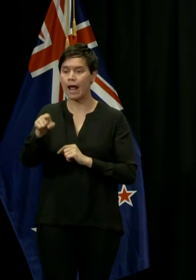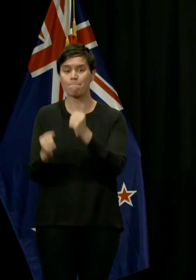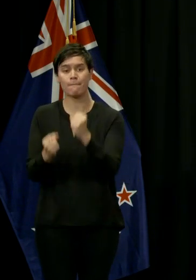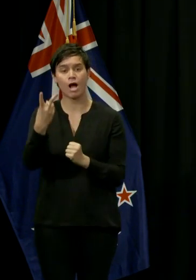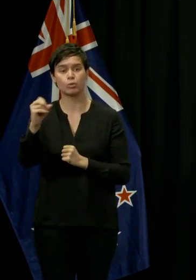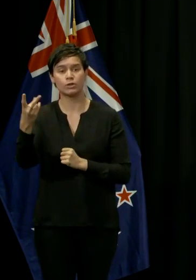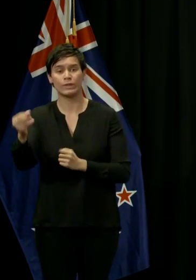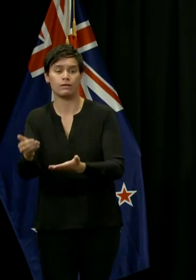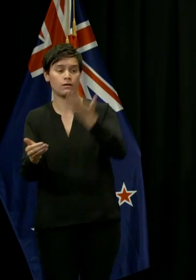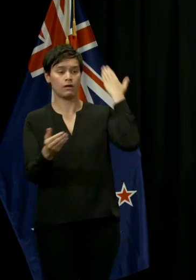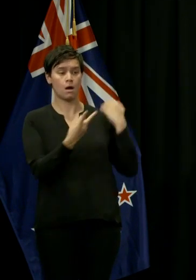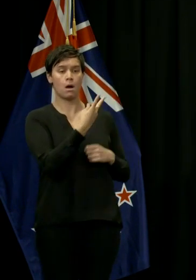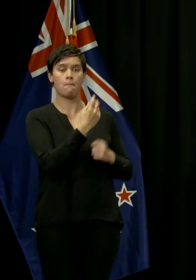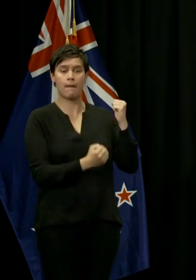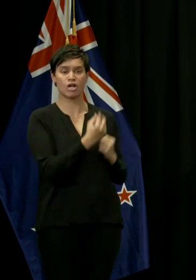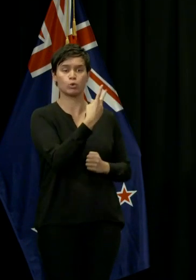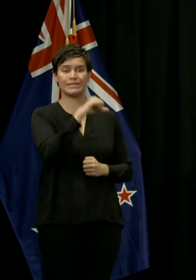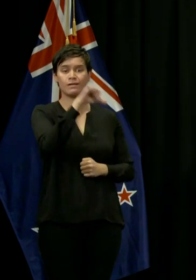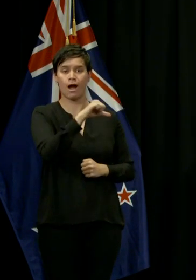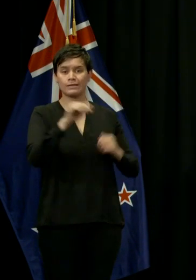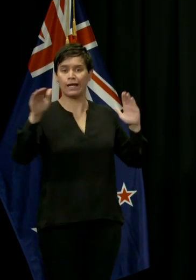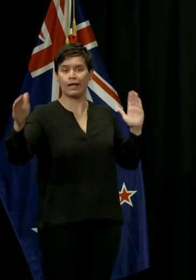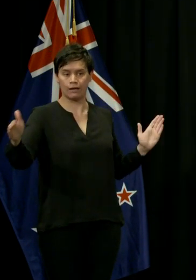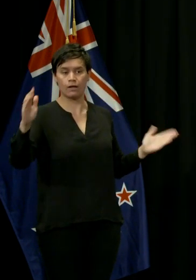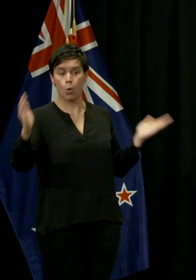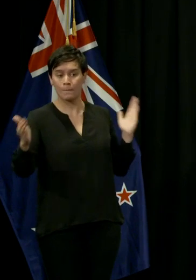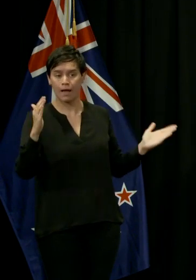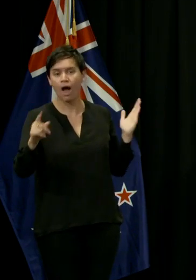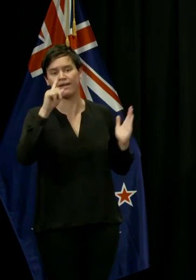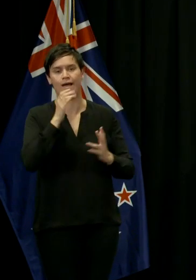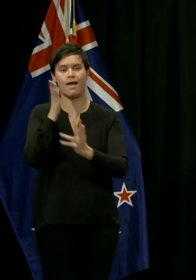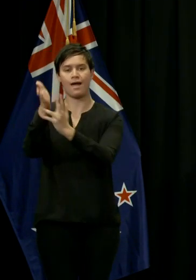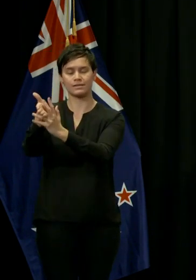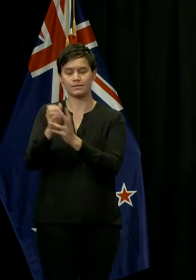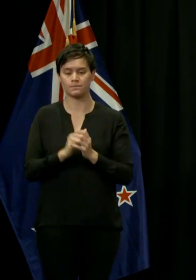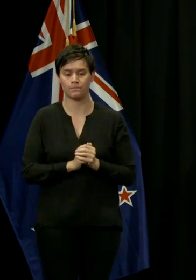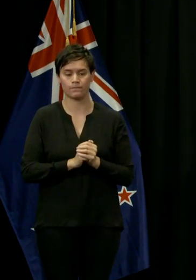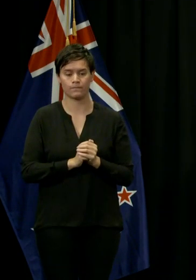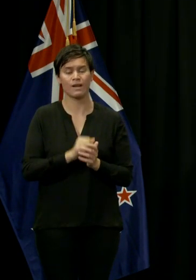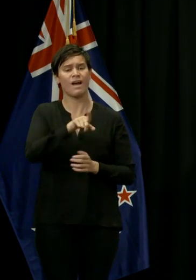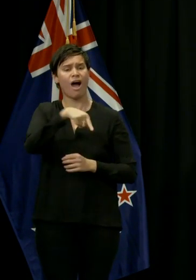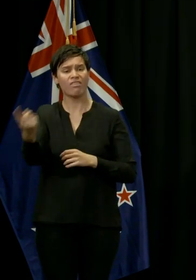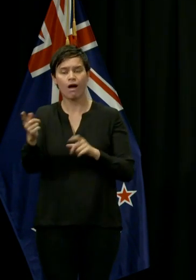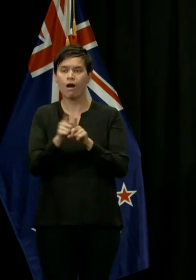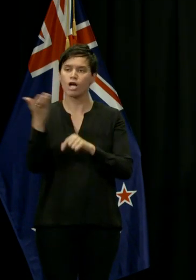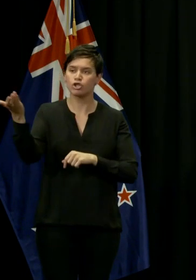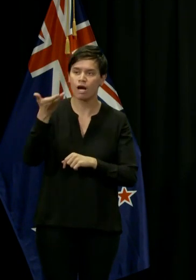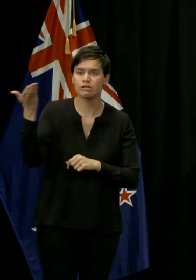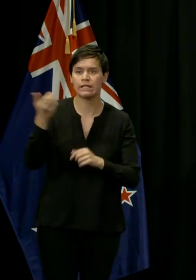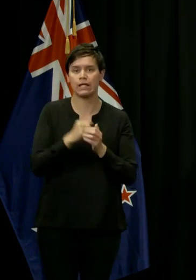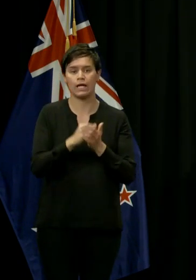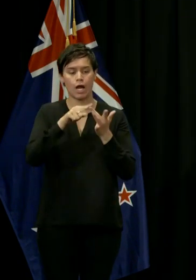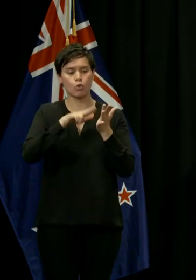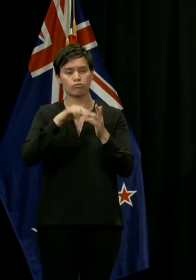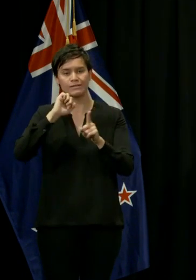charities, non-government organisations, incorporated societies and post-settlement governance entities. The expansion